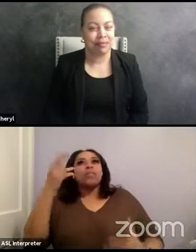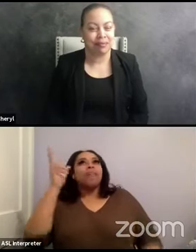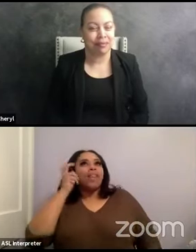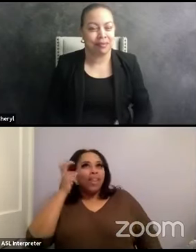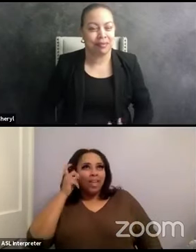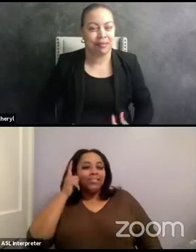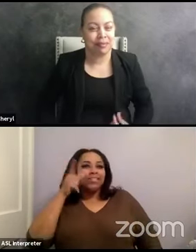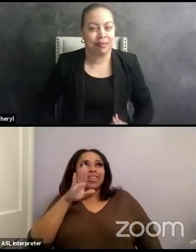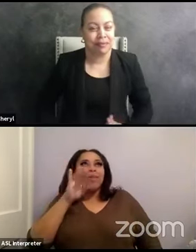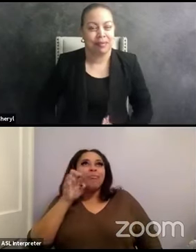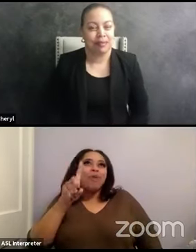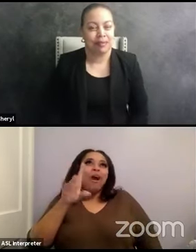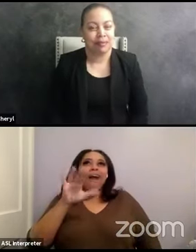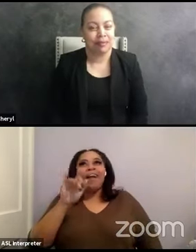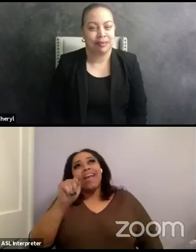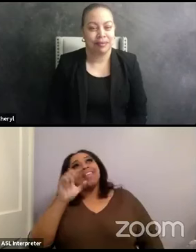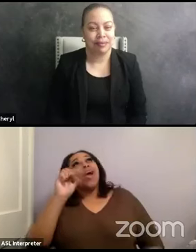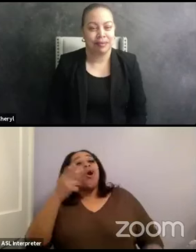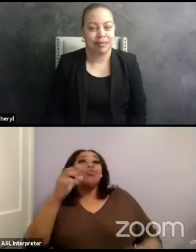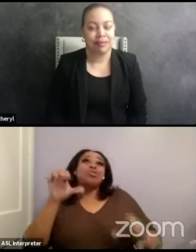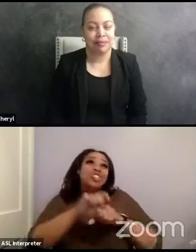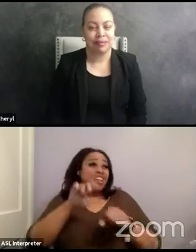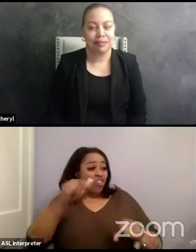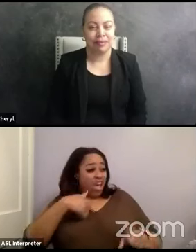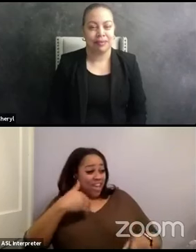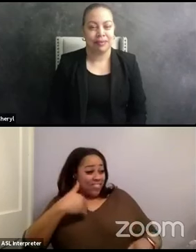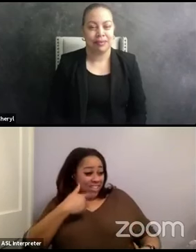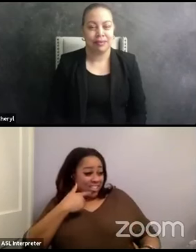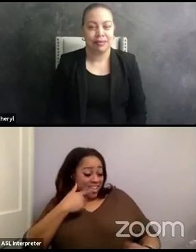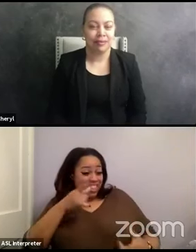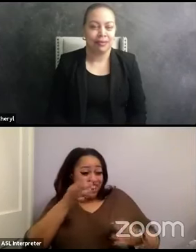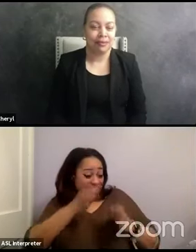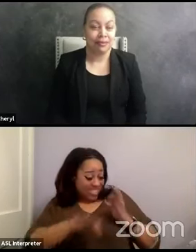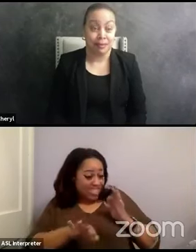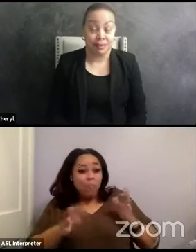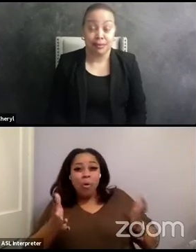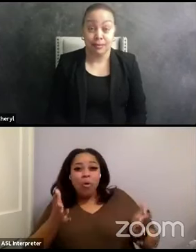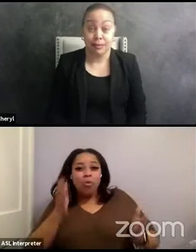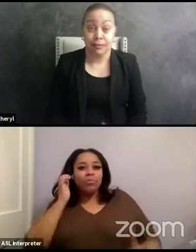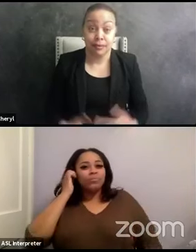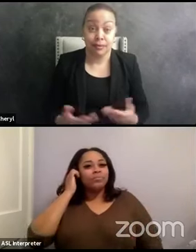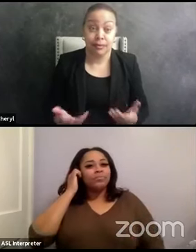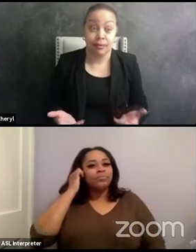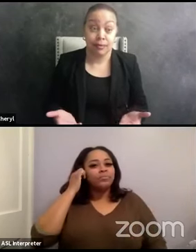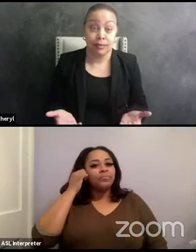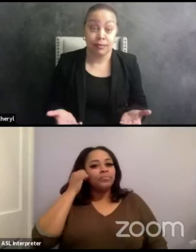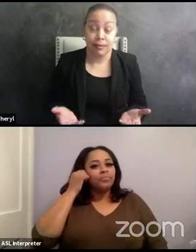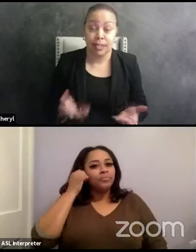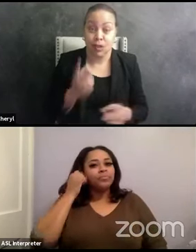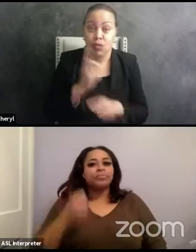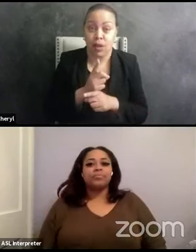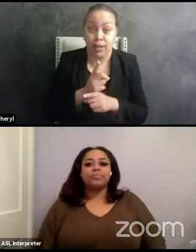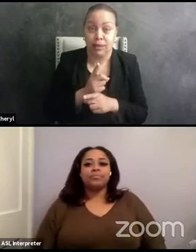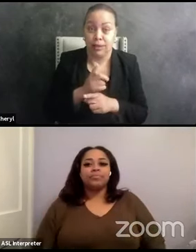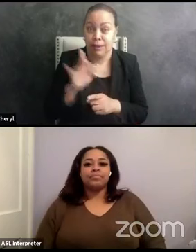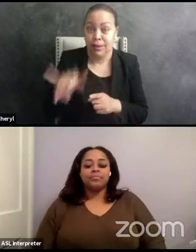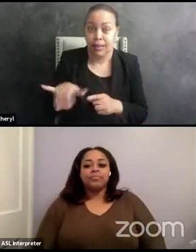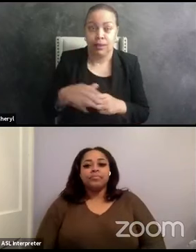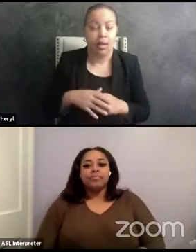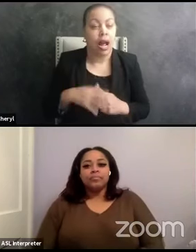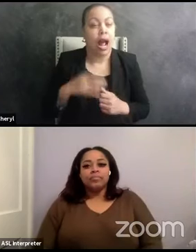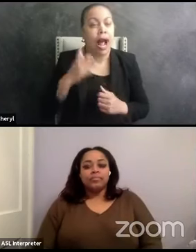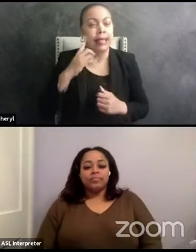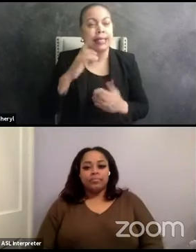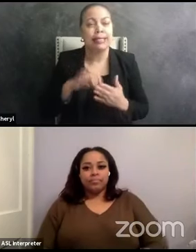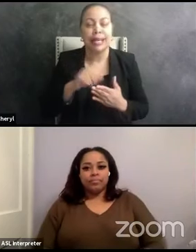this broadcast and be like, oh shit, that's all I have to say. It's that simple. Yeah, and so that's really where I think that comes from. I don't think that actually comes